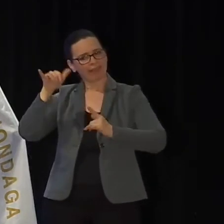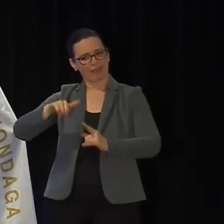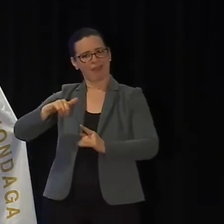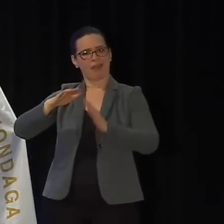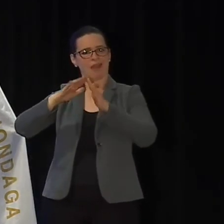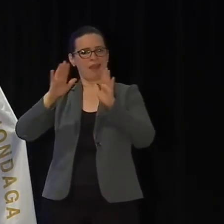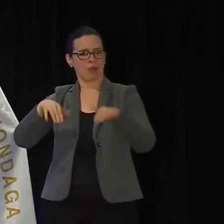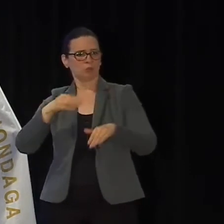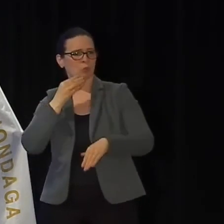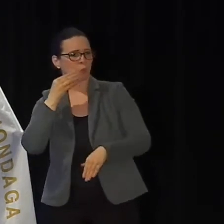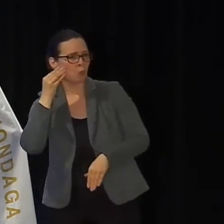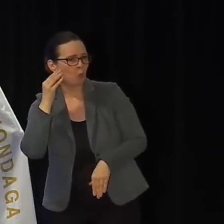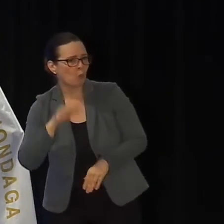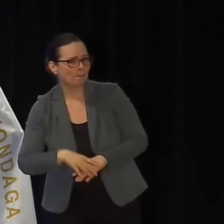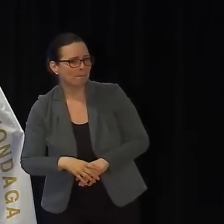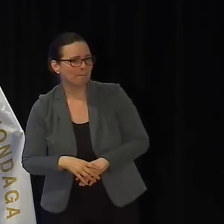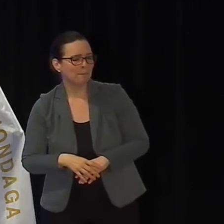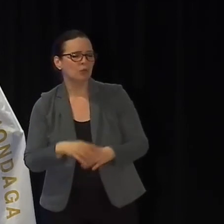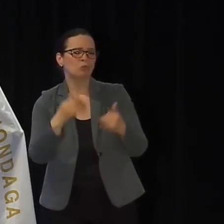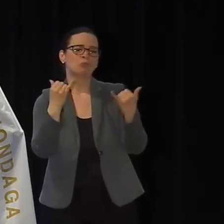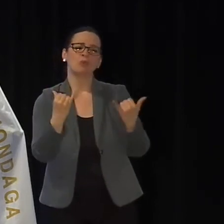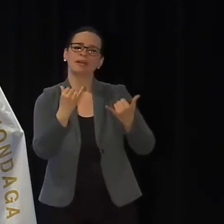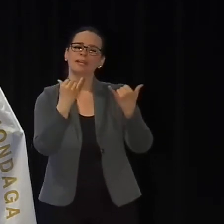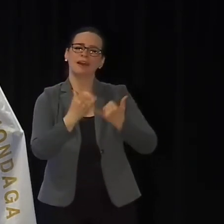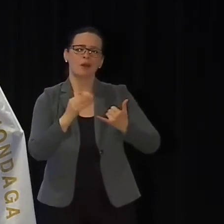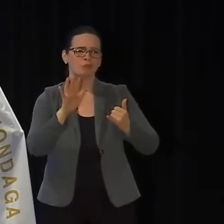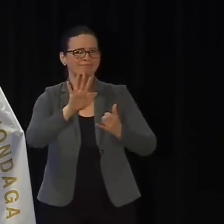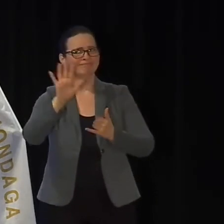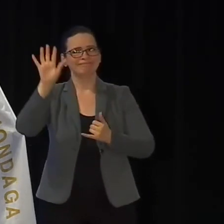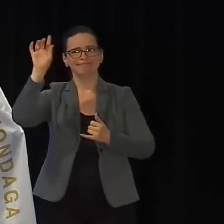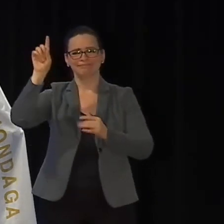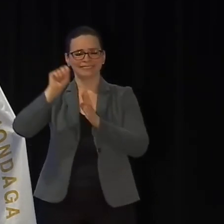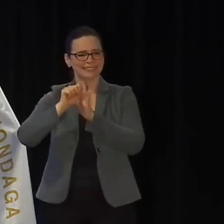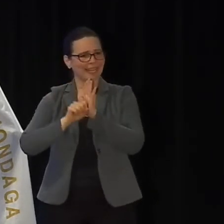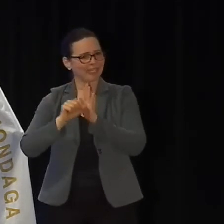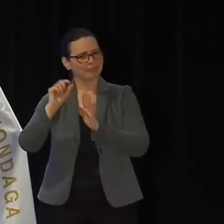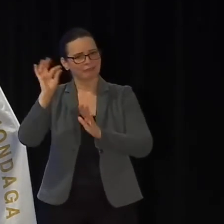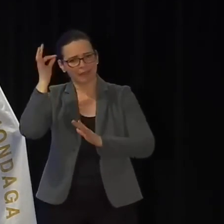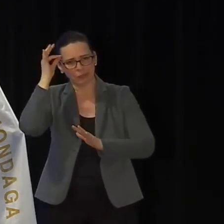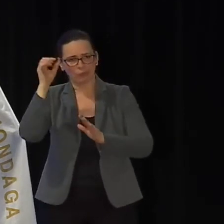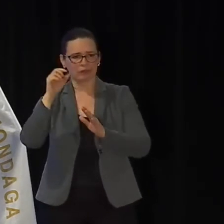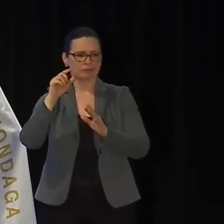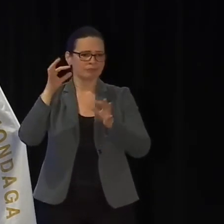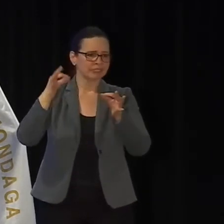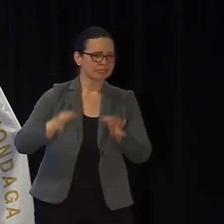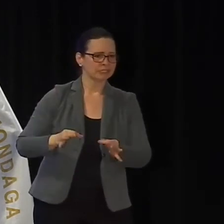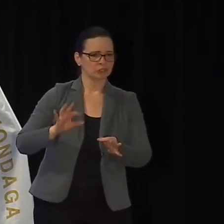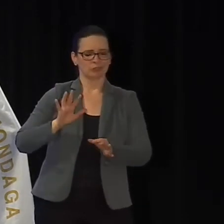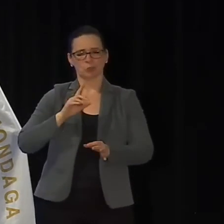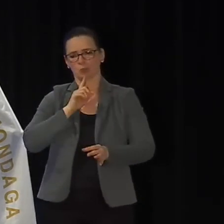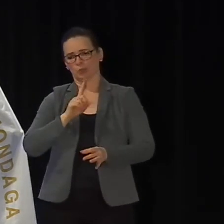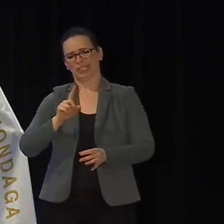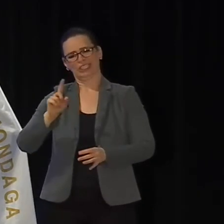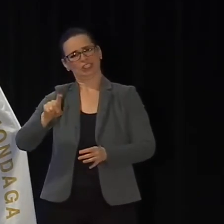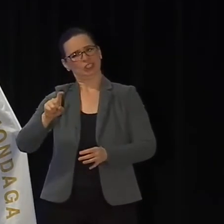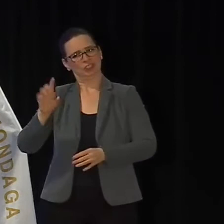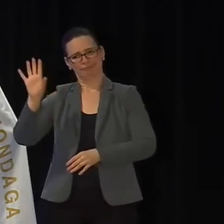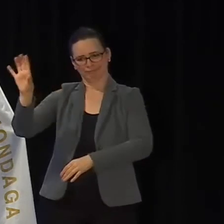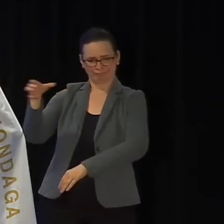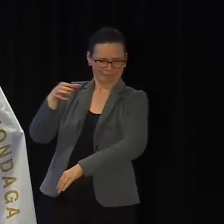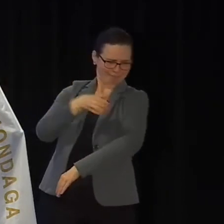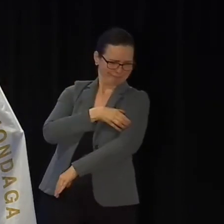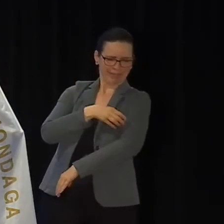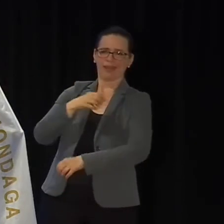it's an arbitrary call right now by the state, and again, one that should be made at the local level based off of local transmission rates. I